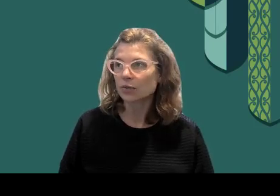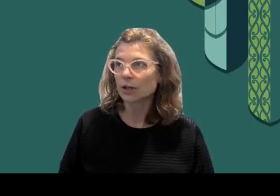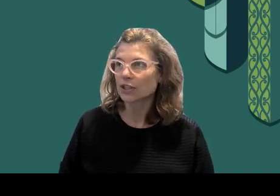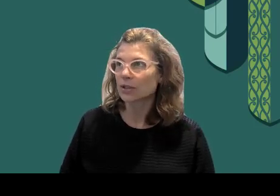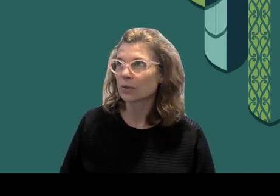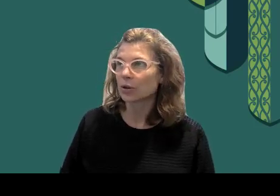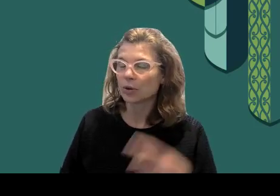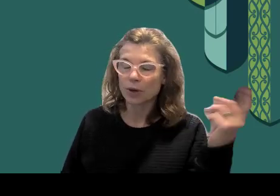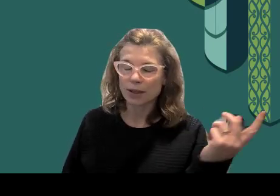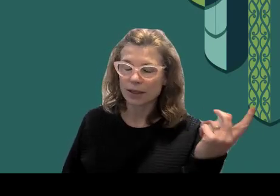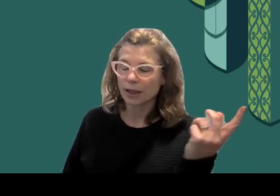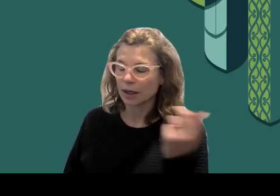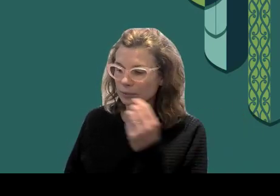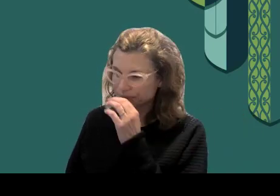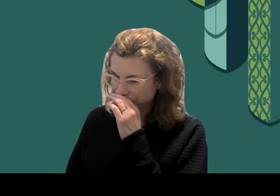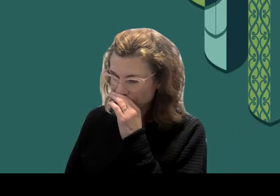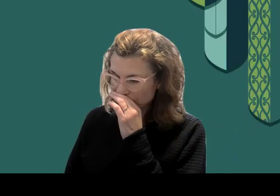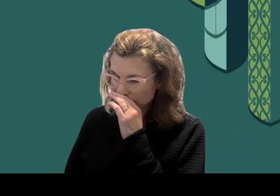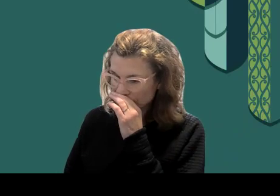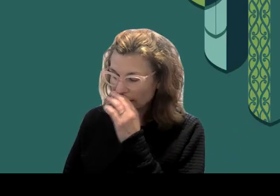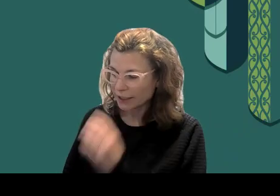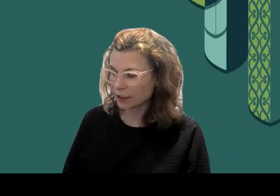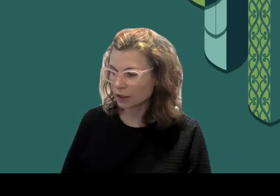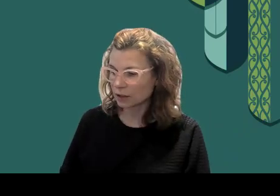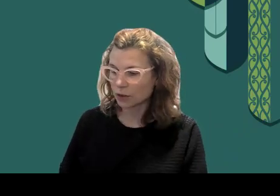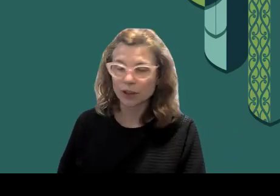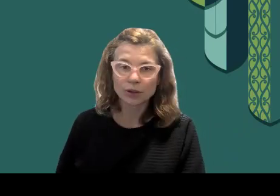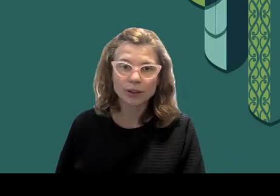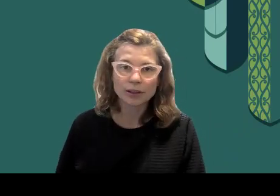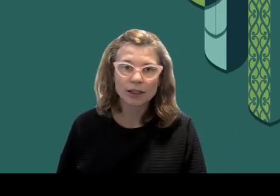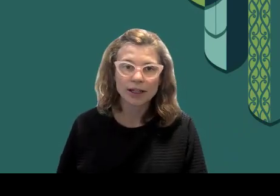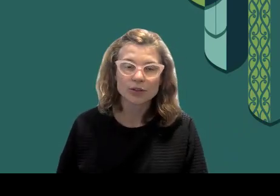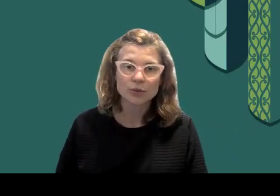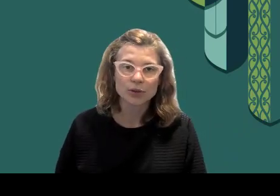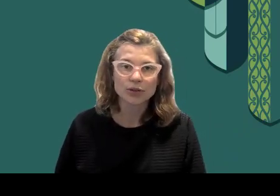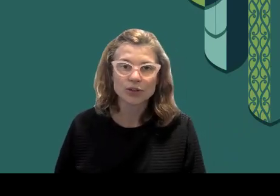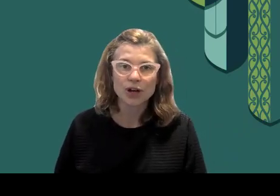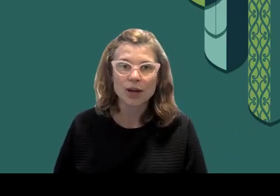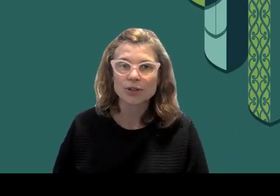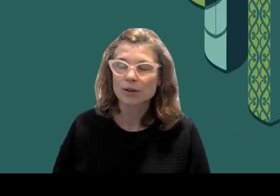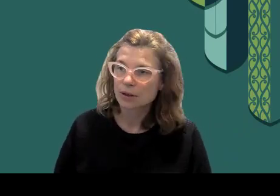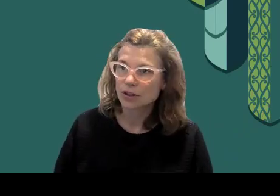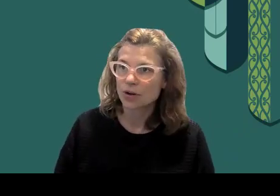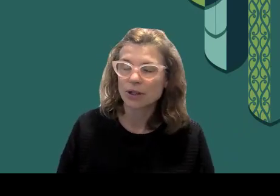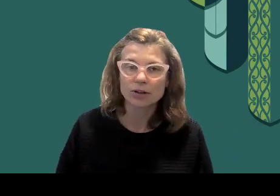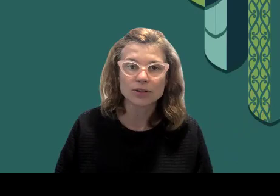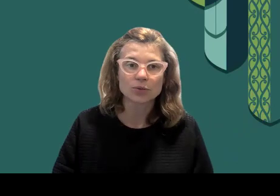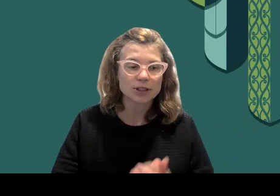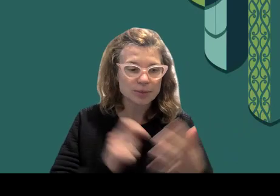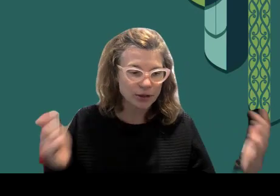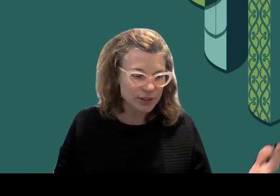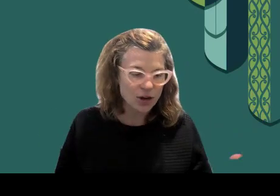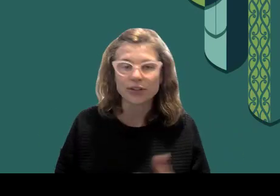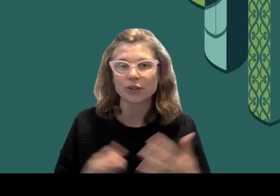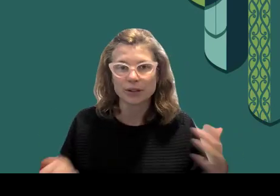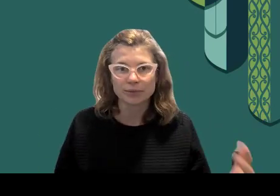I had a good relationship with her at the Leading Learning Hui. Like, I talked with her a few times. She told me a lot of